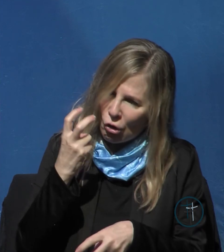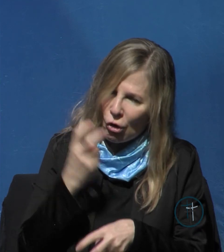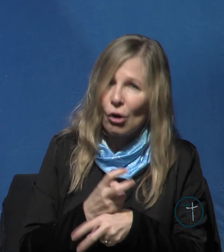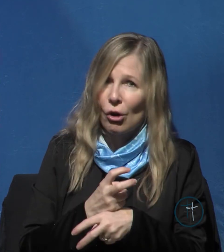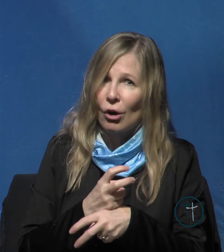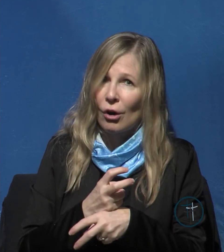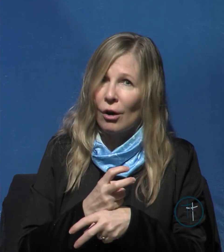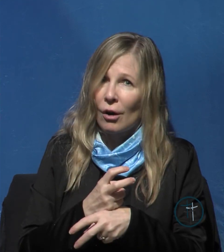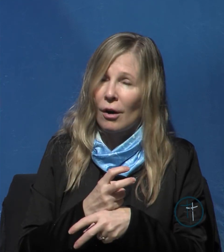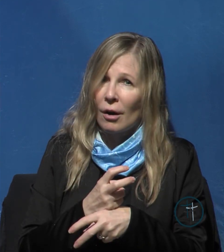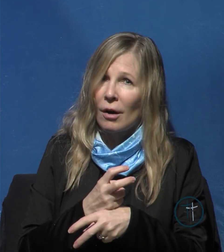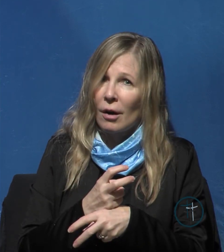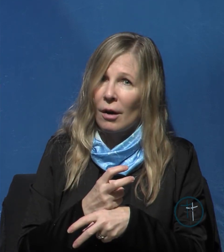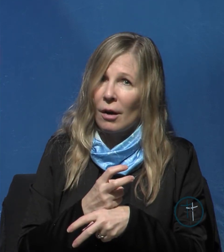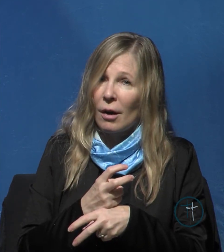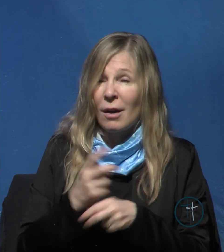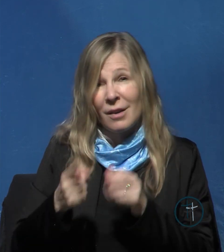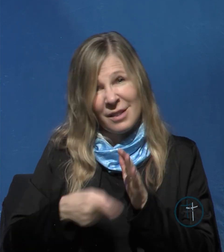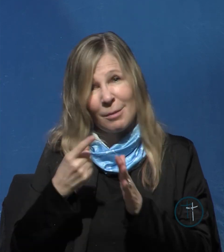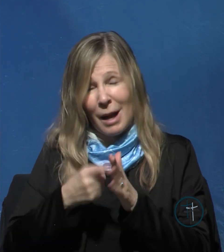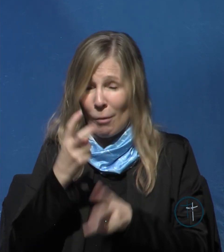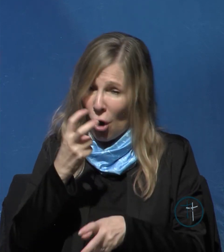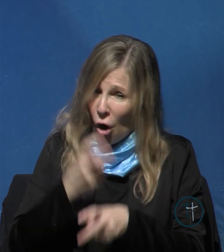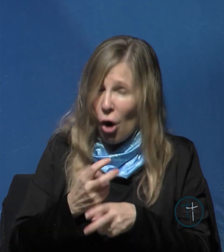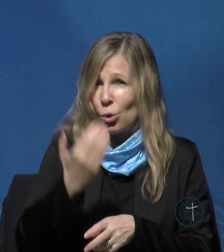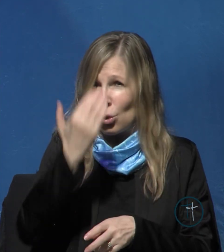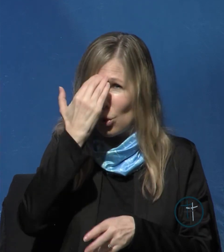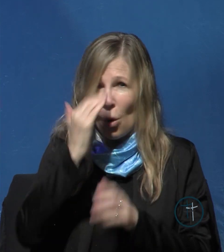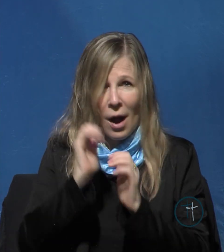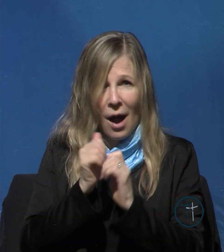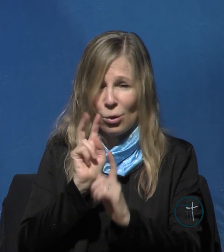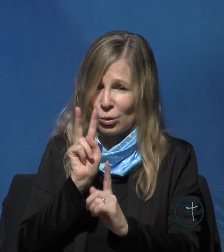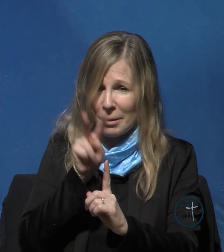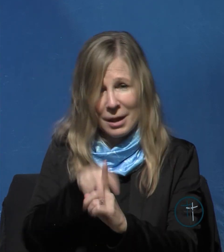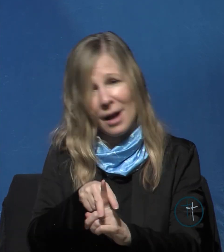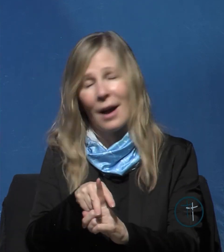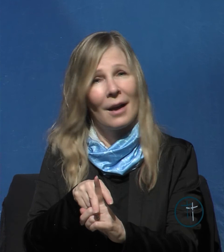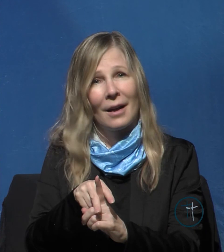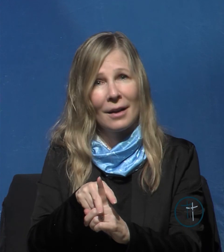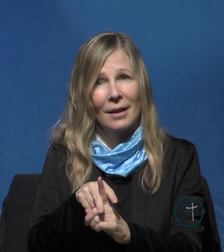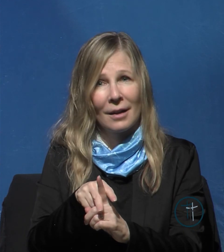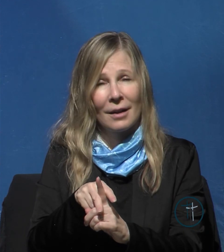hard at times to even know how to apply it.